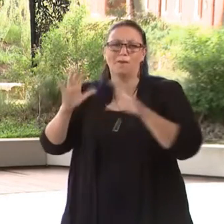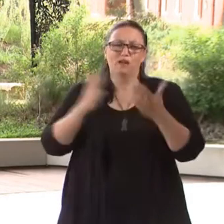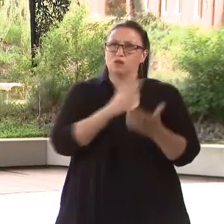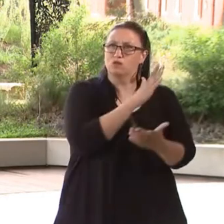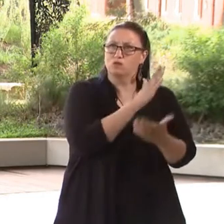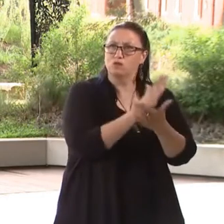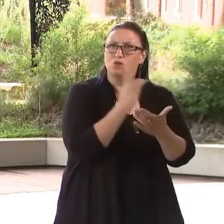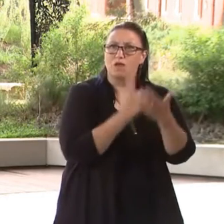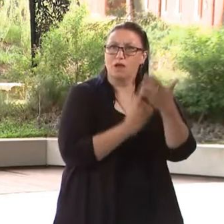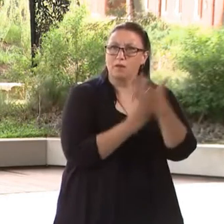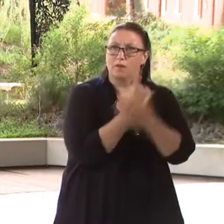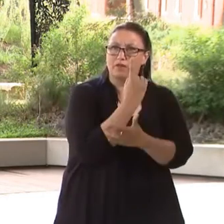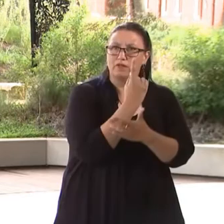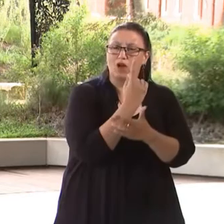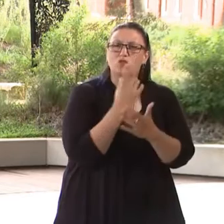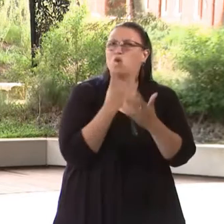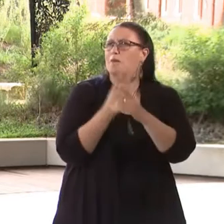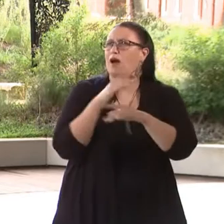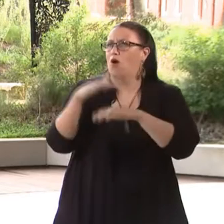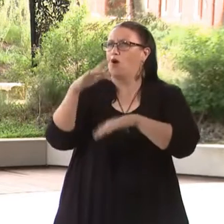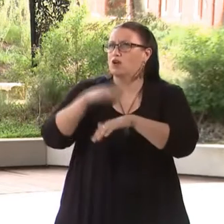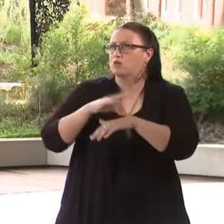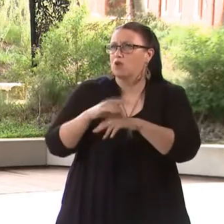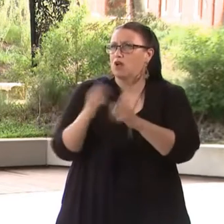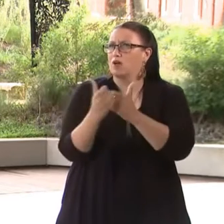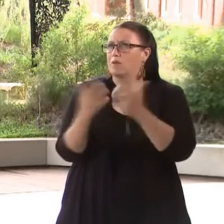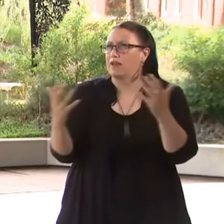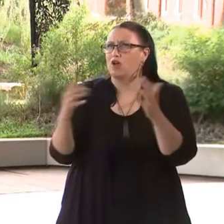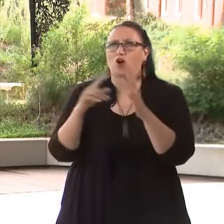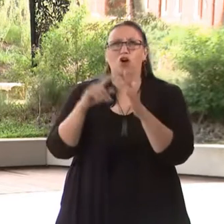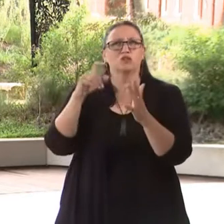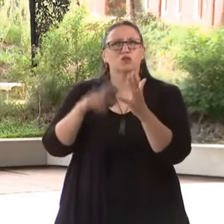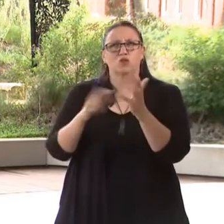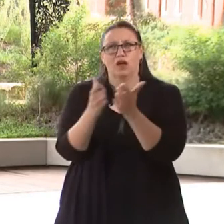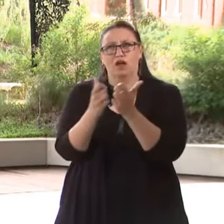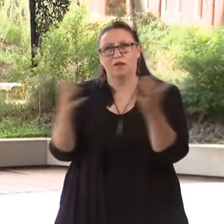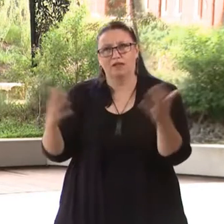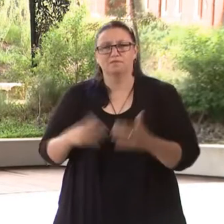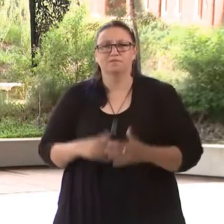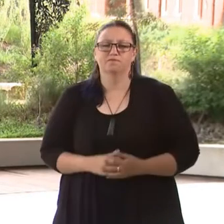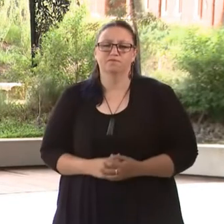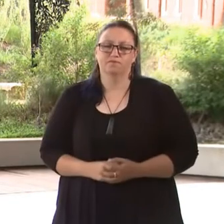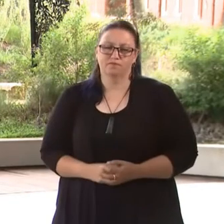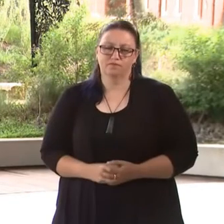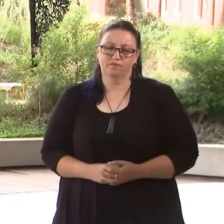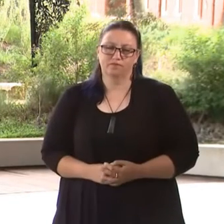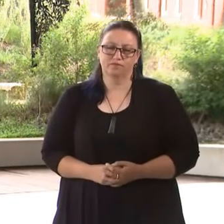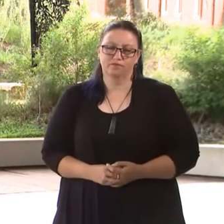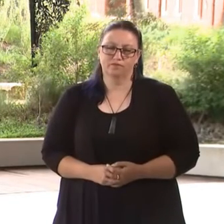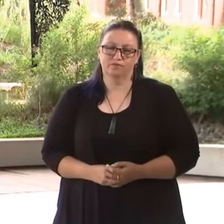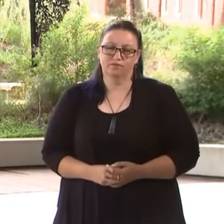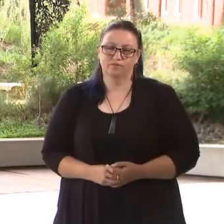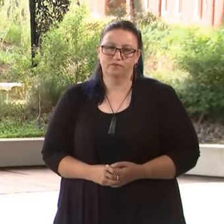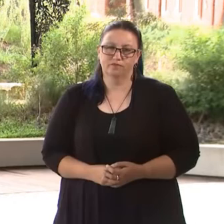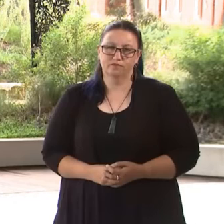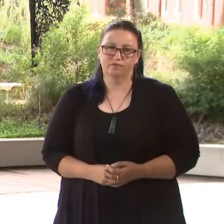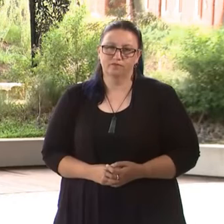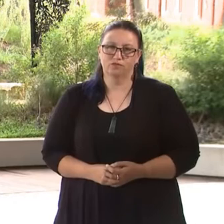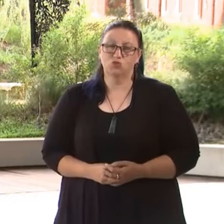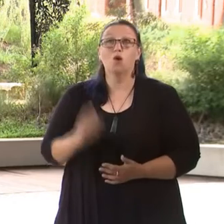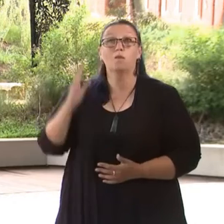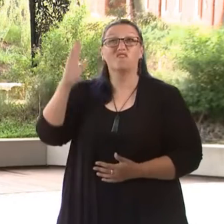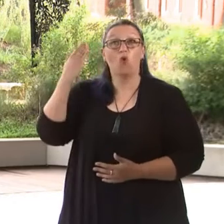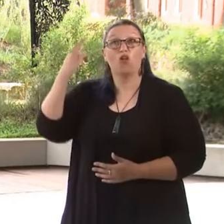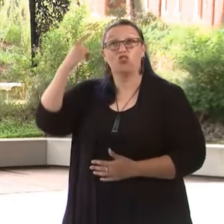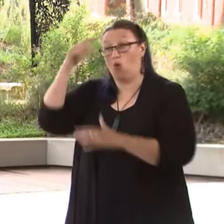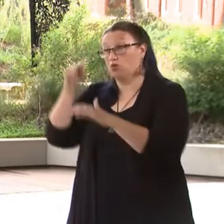and ICUs. And from a hospitalisation perspective today and from an ICU perspective, we continue to